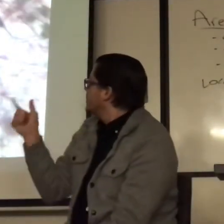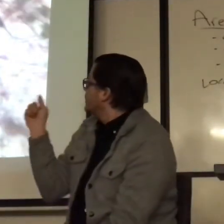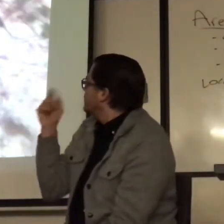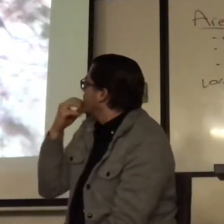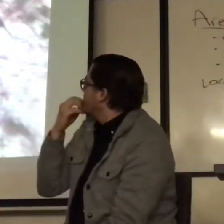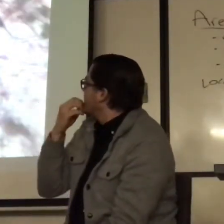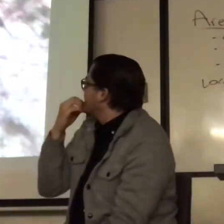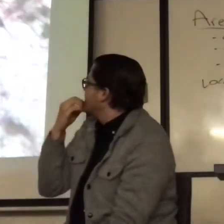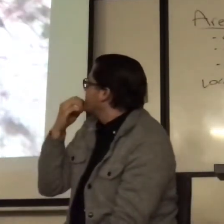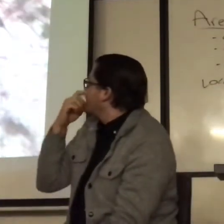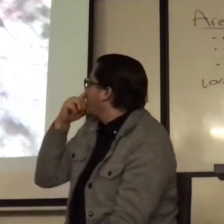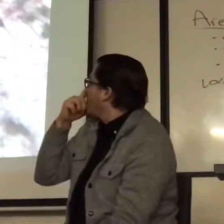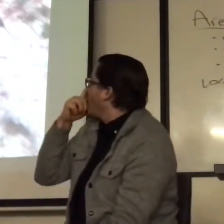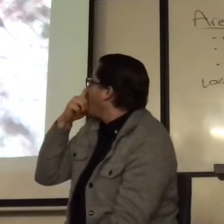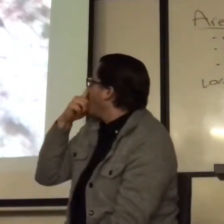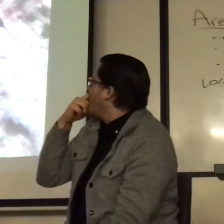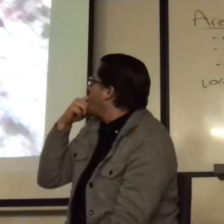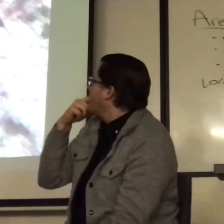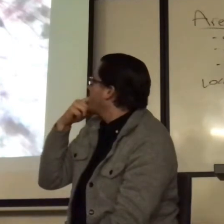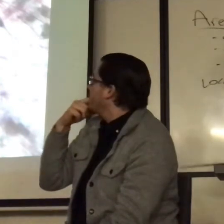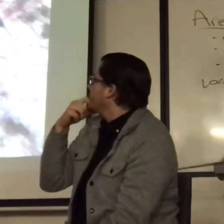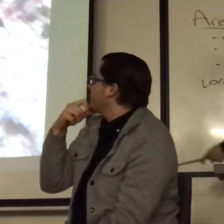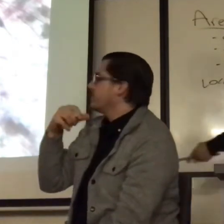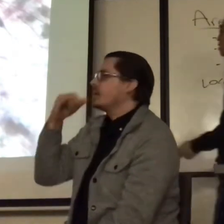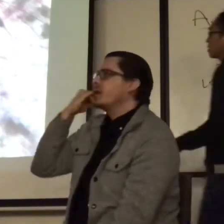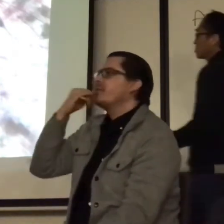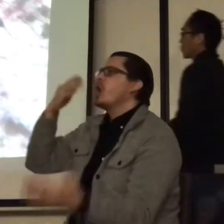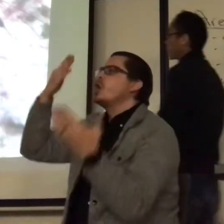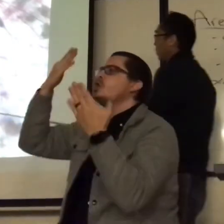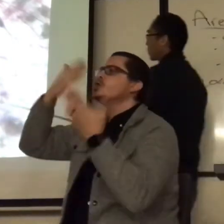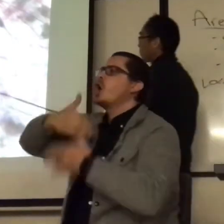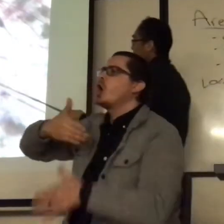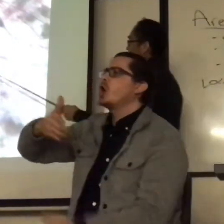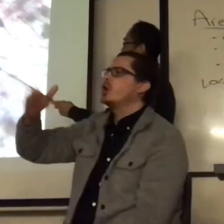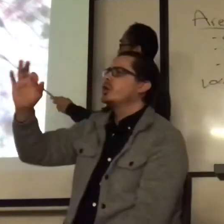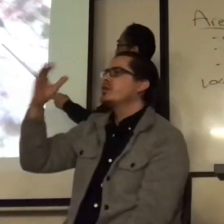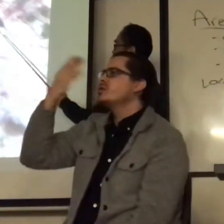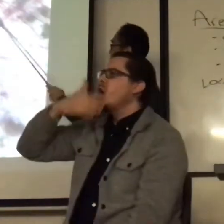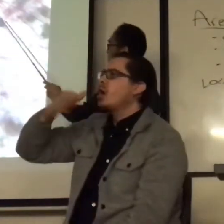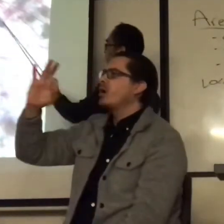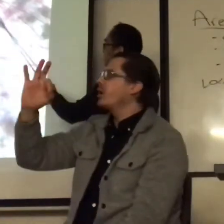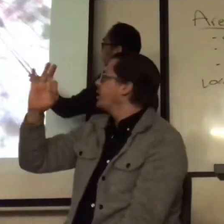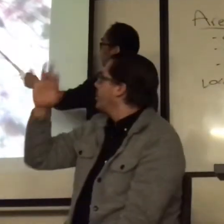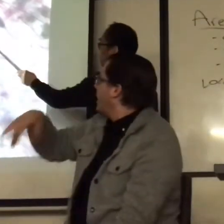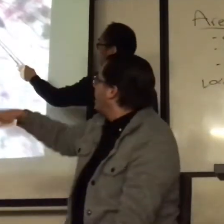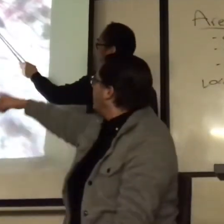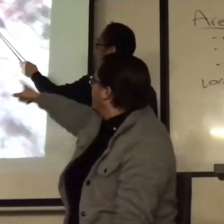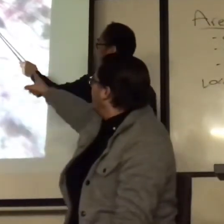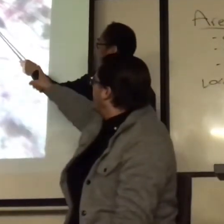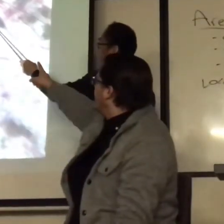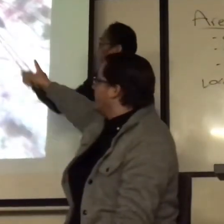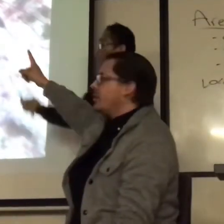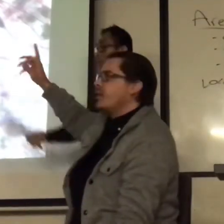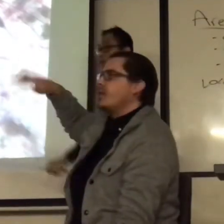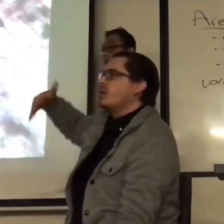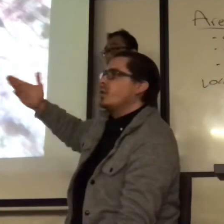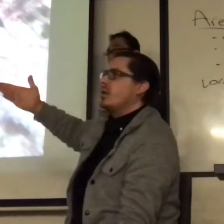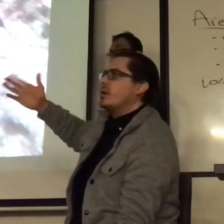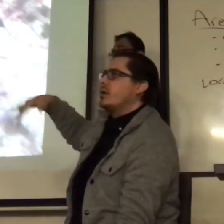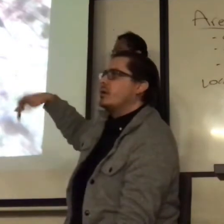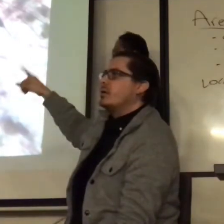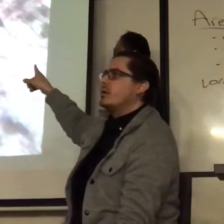everything. So what you see here, if I point to a dark circular object like this or this or this, what do you think I'm going